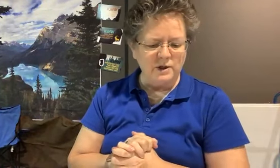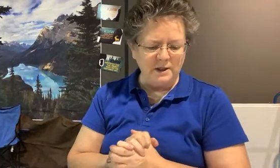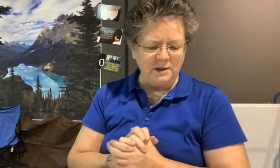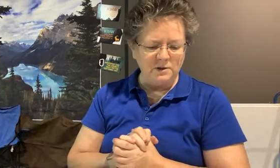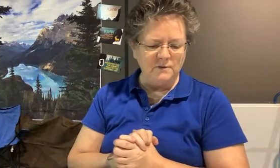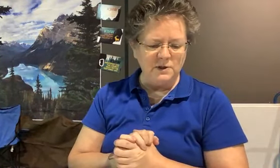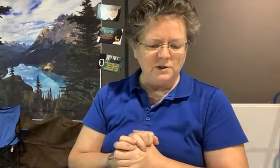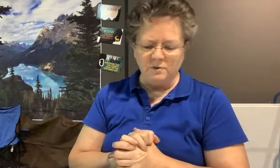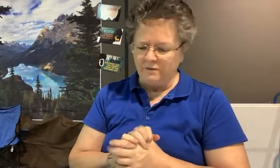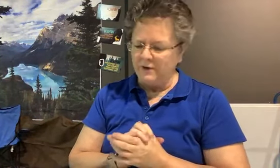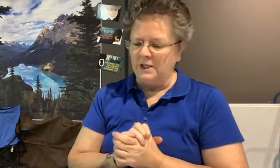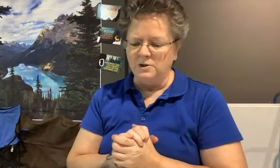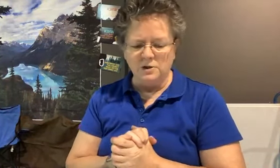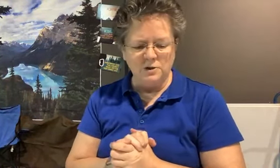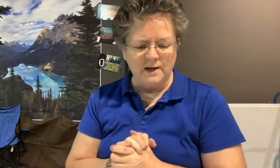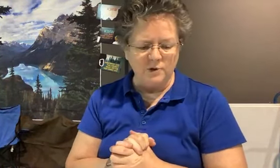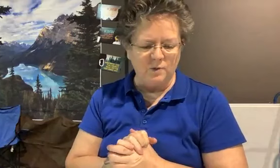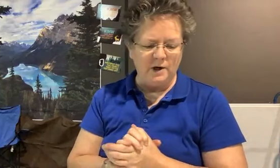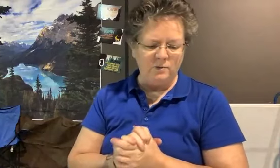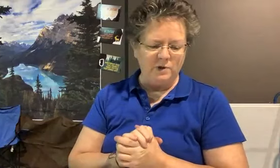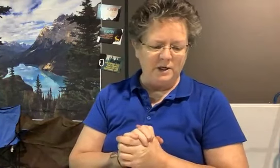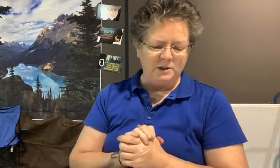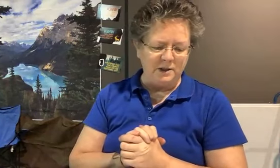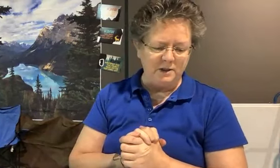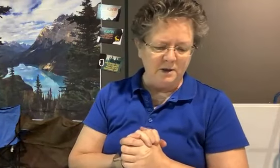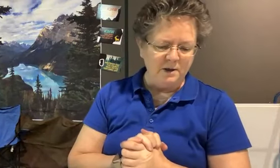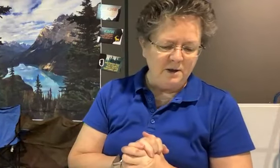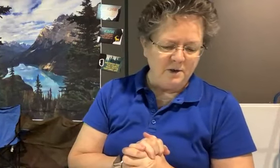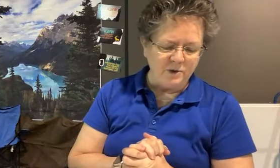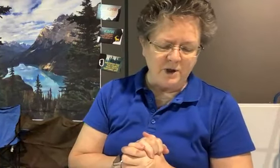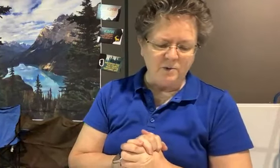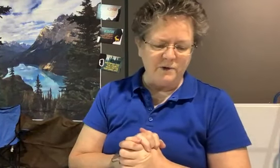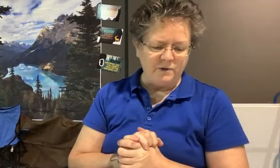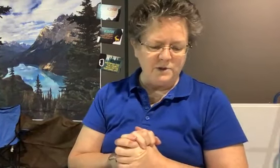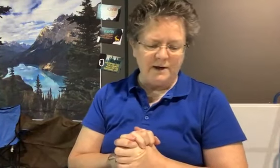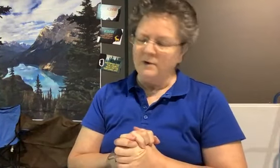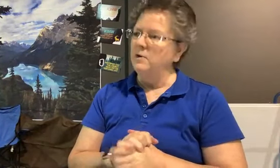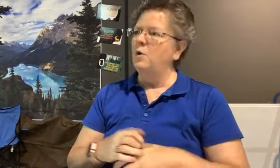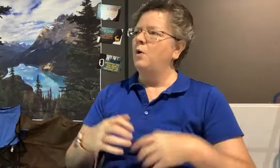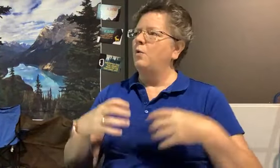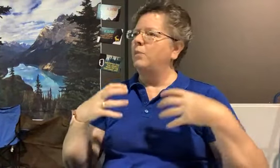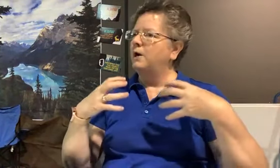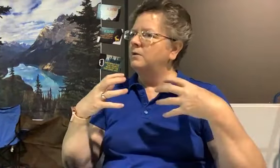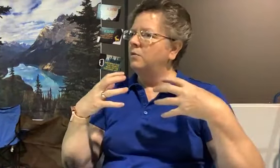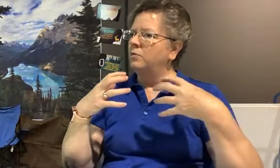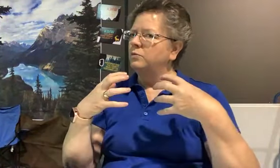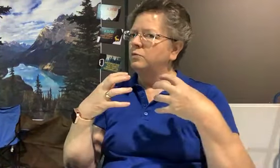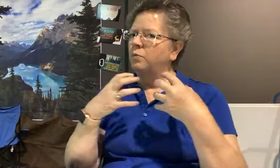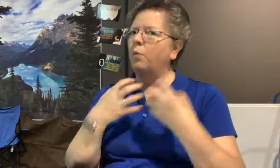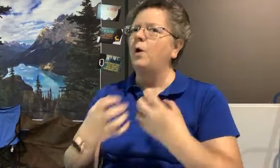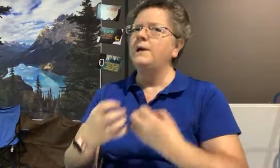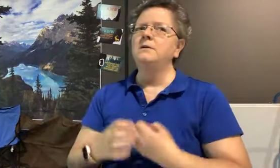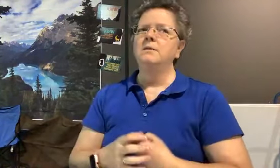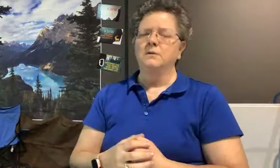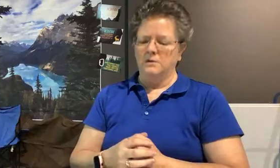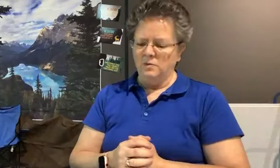getting into the visions. We'll finish chapter 1. We'll start with verse 7. But what...